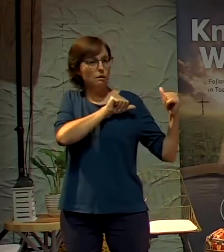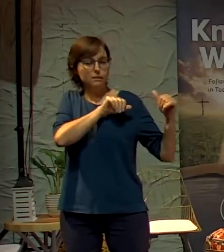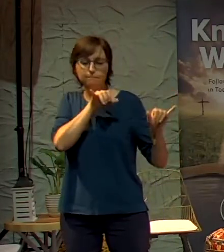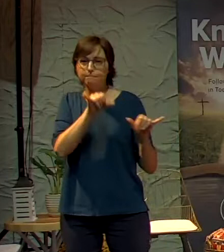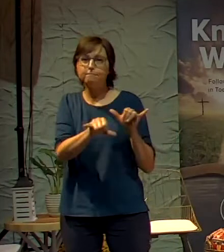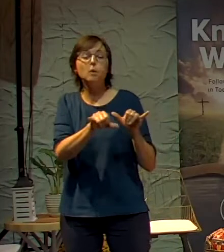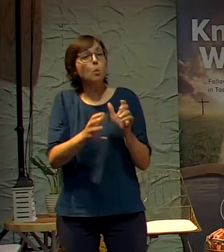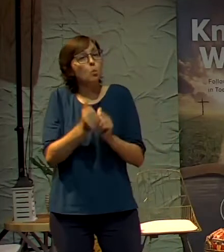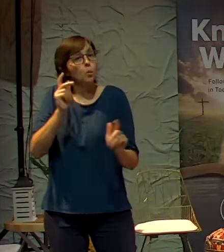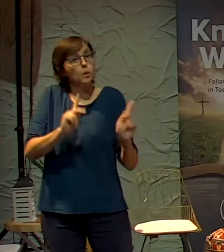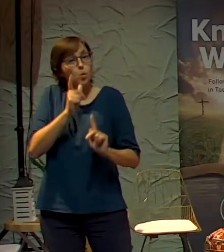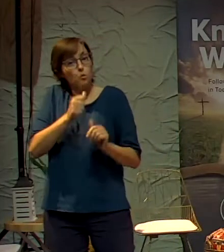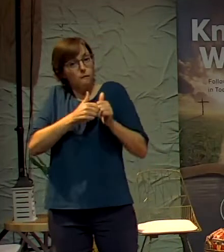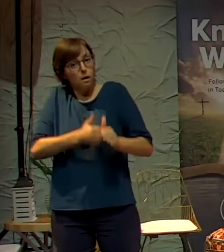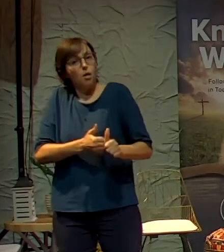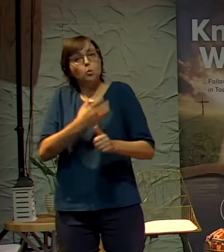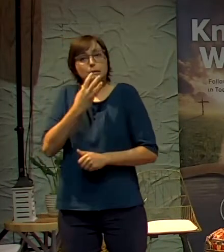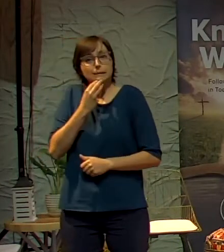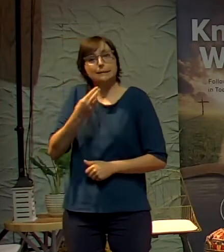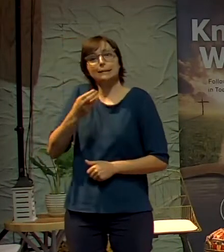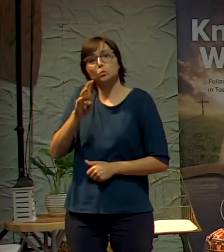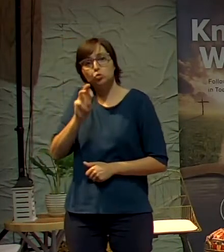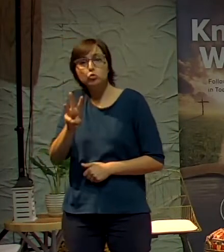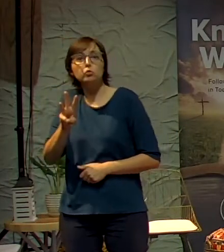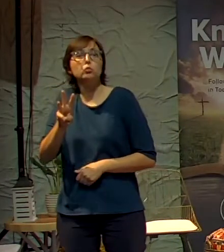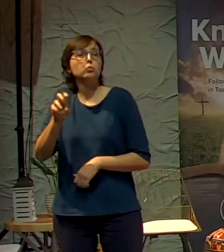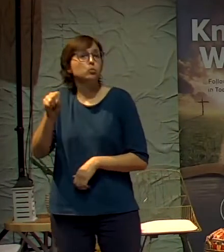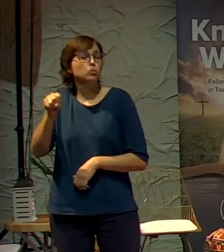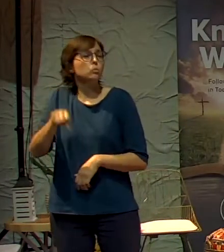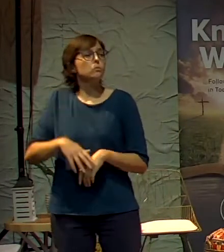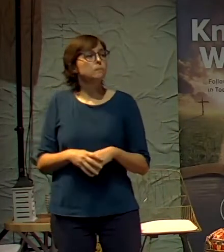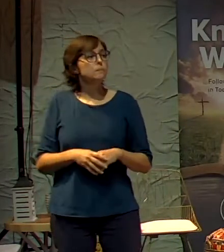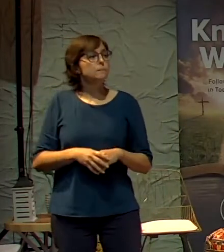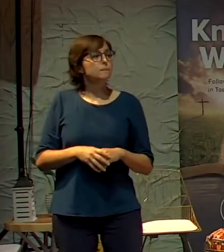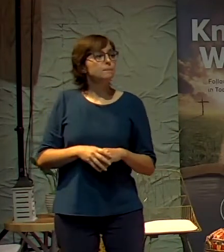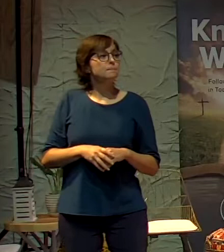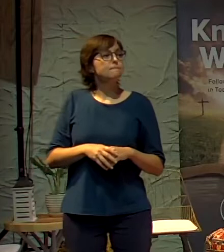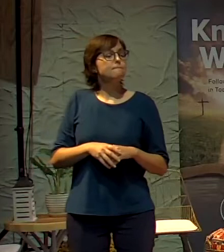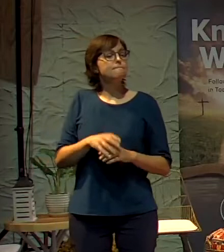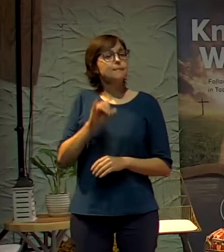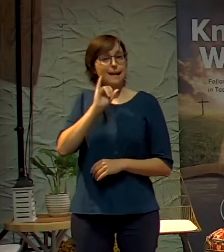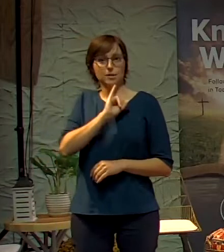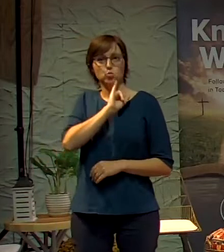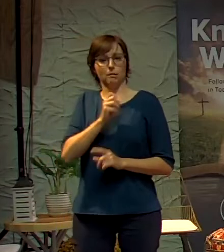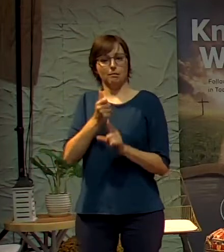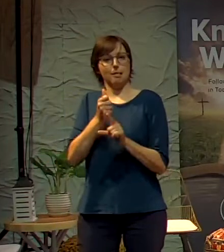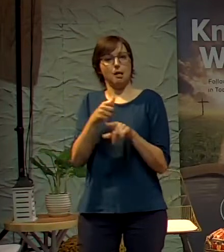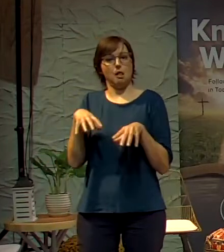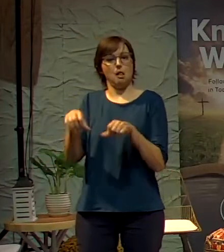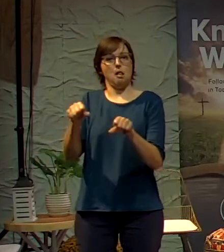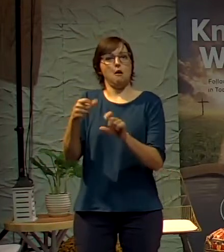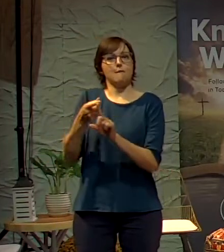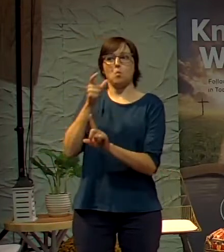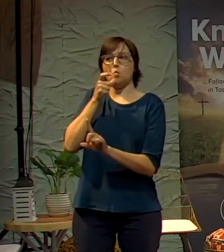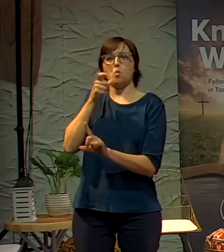people that were following him were Hebrew. They were Jewish. As a matter of fact, Israel was under occupation of the Roman powers